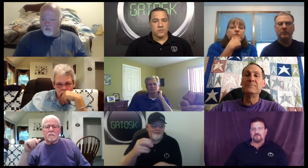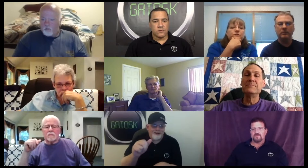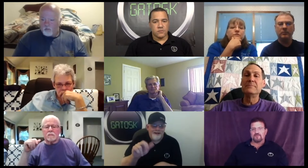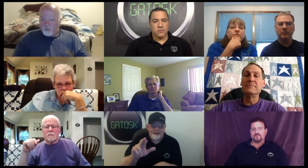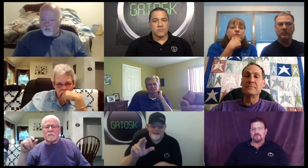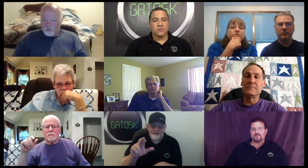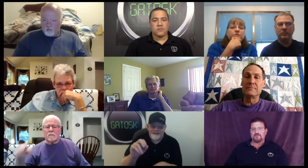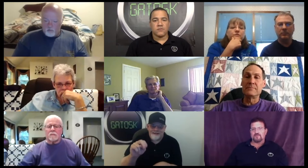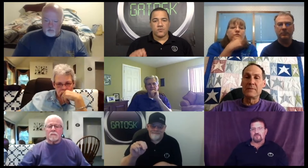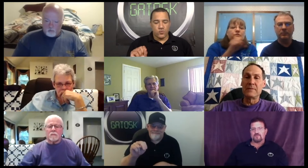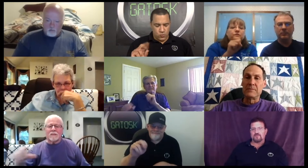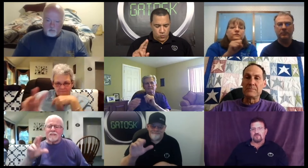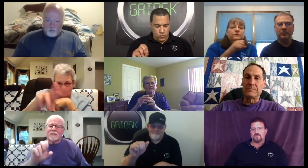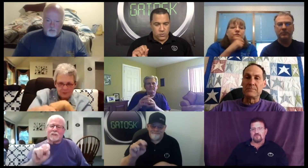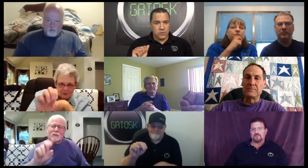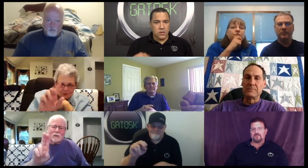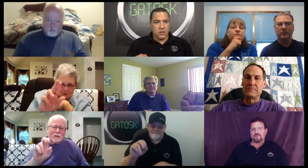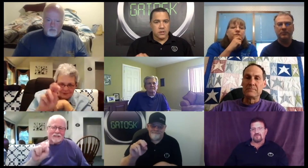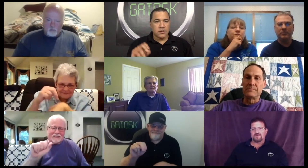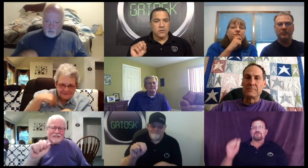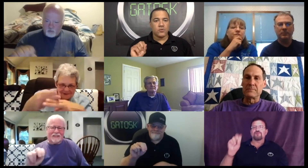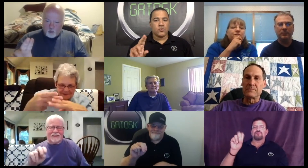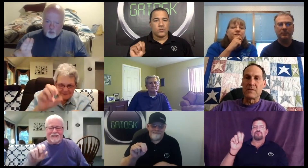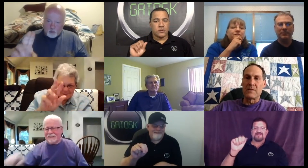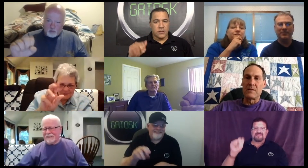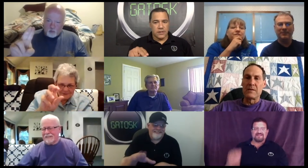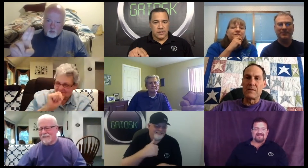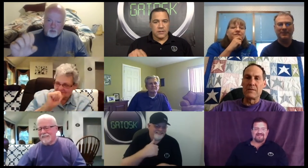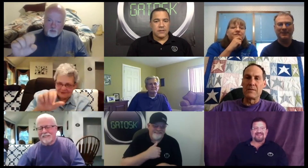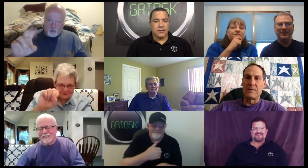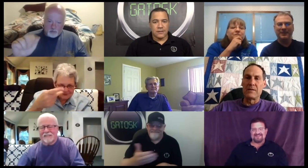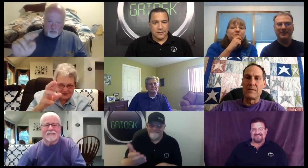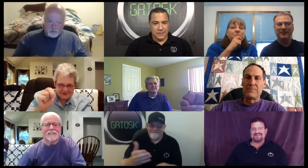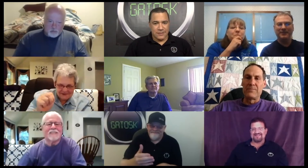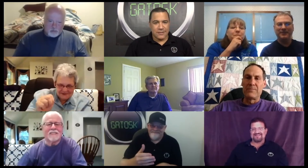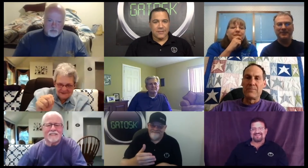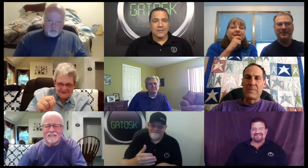George, and then Sharon, Susan. My name is Susan. I'm sorry.